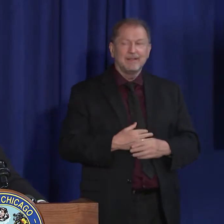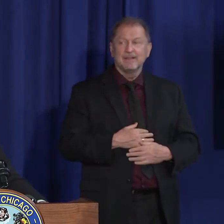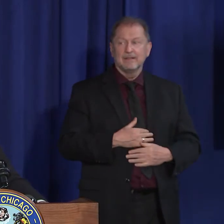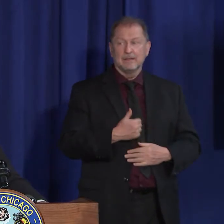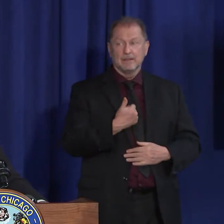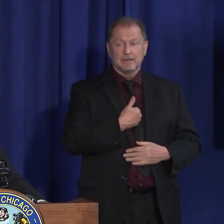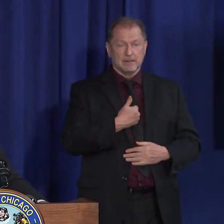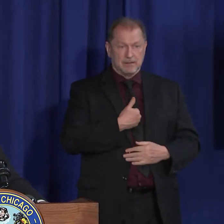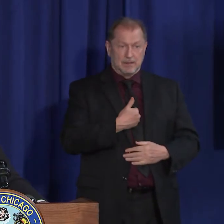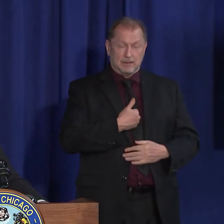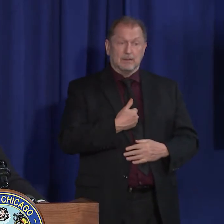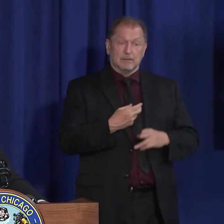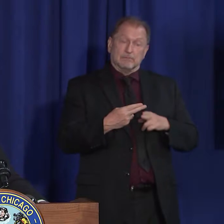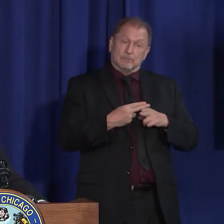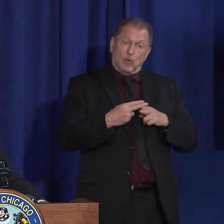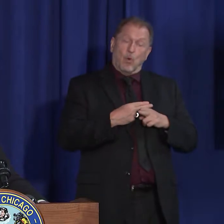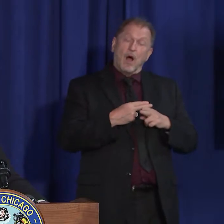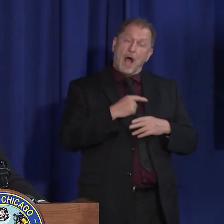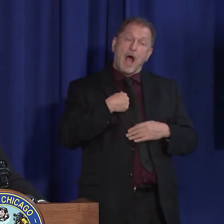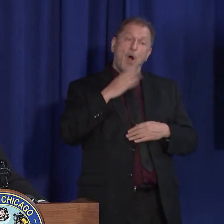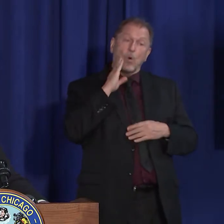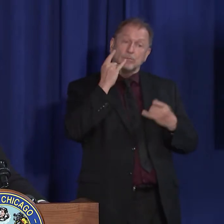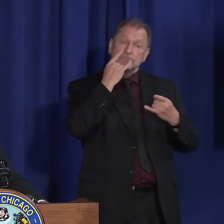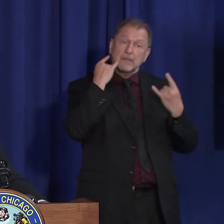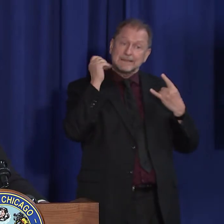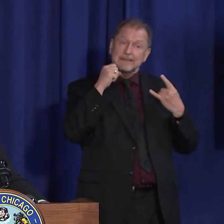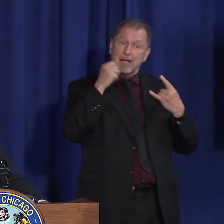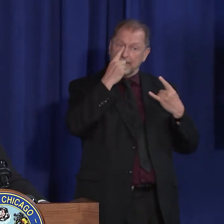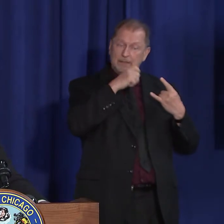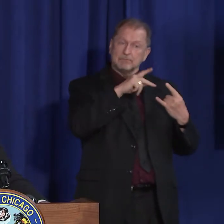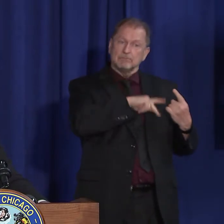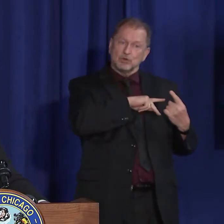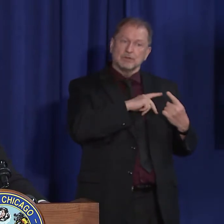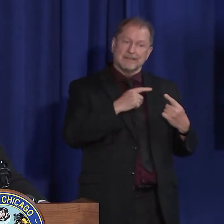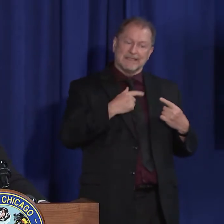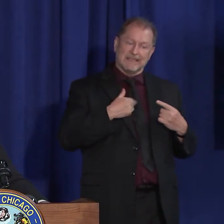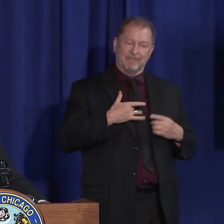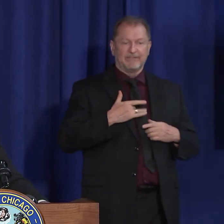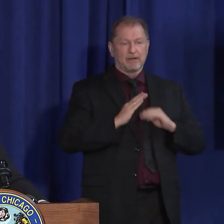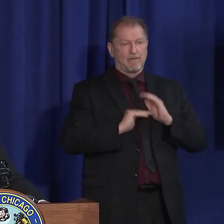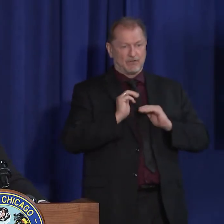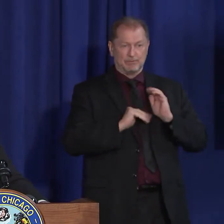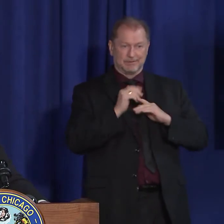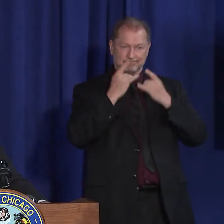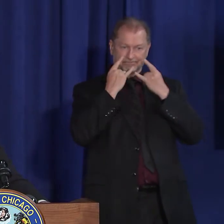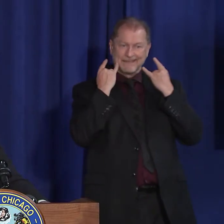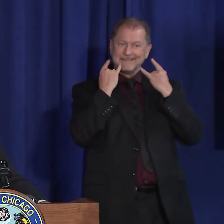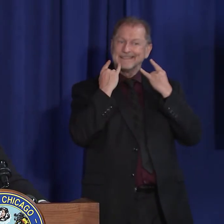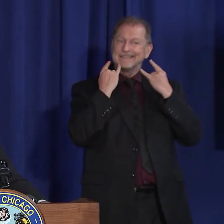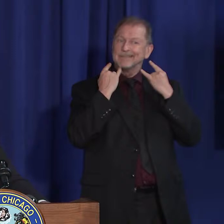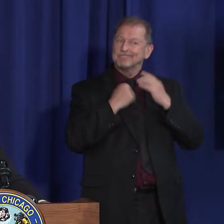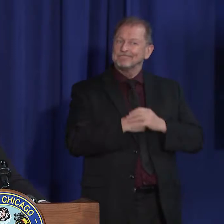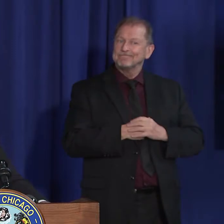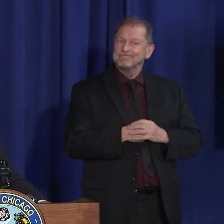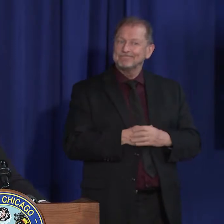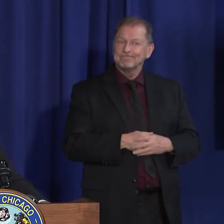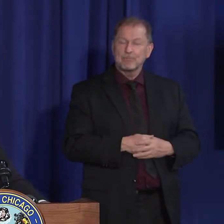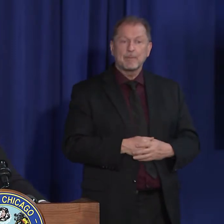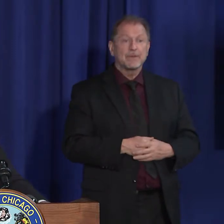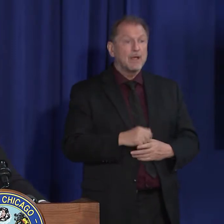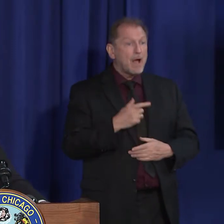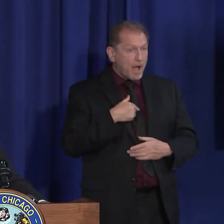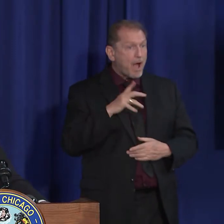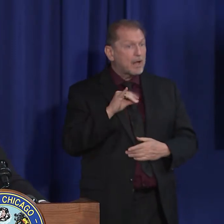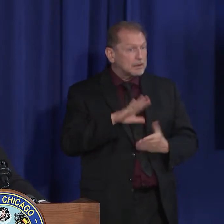I'm going to be wearing a mask. That's my personal choice. You know, I was one of the people that